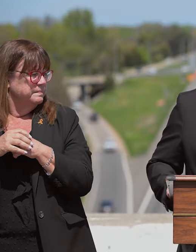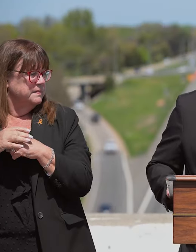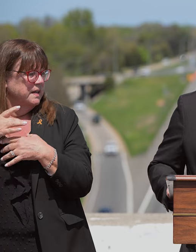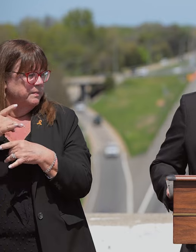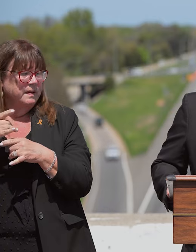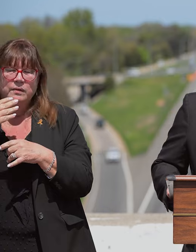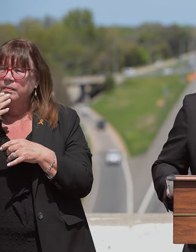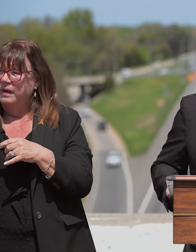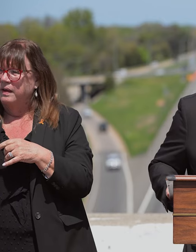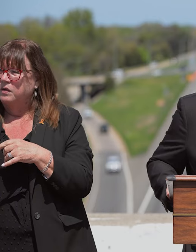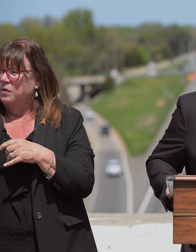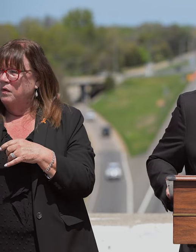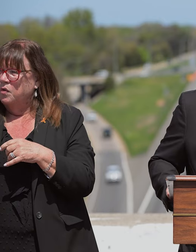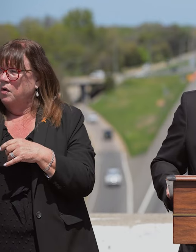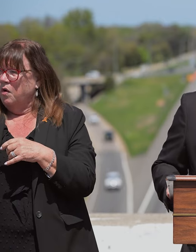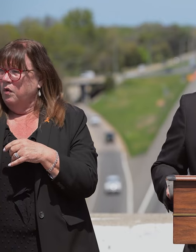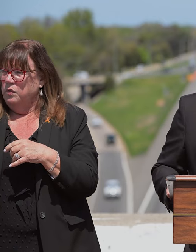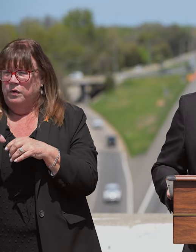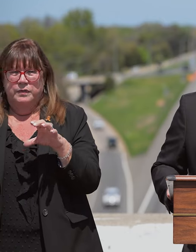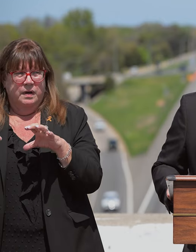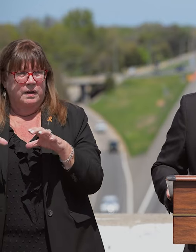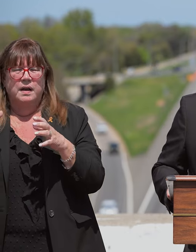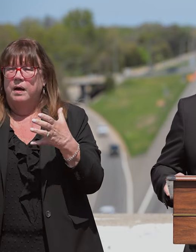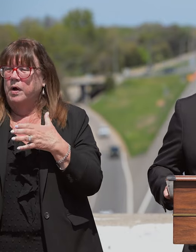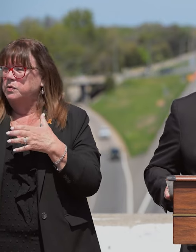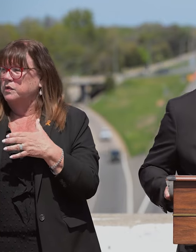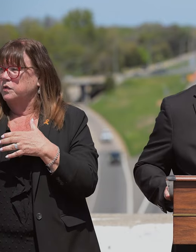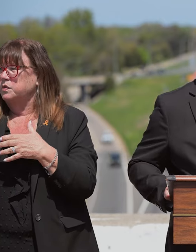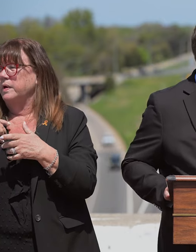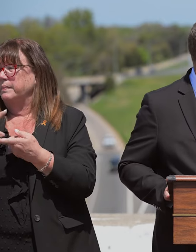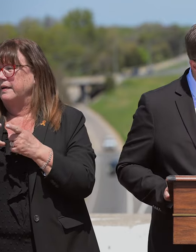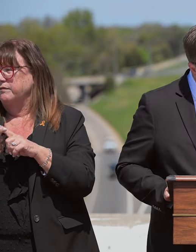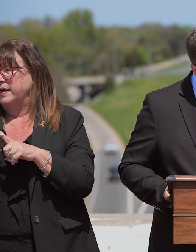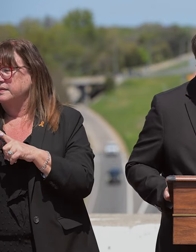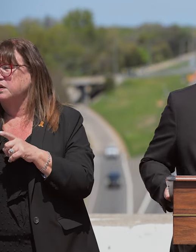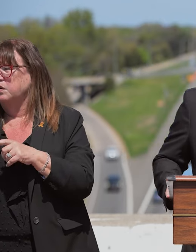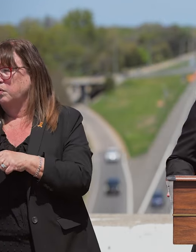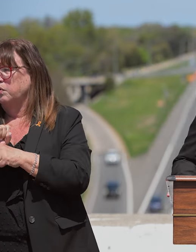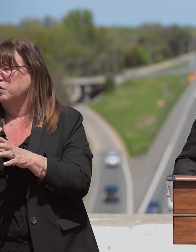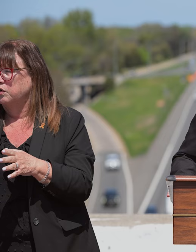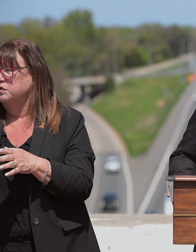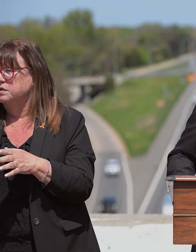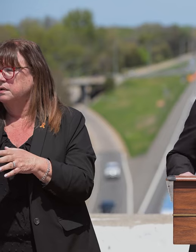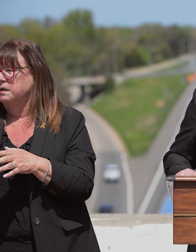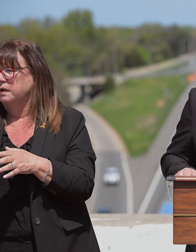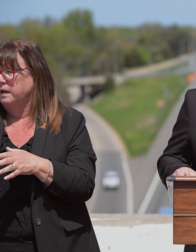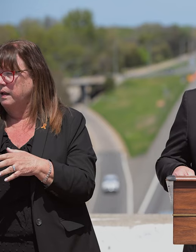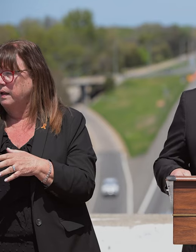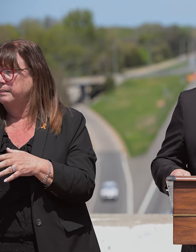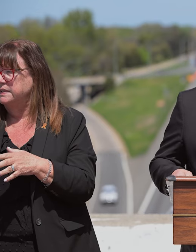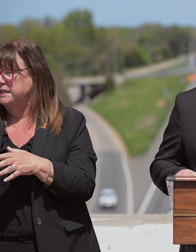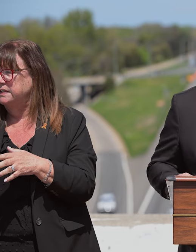I'd like to thank you for all that you've done. And now I'd like to introduce one of my friends and colleagues, MDTA